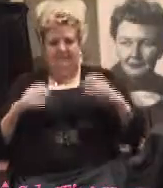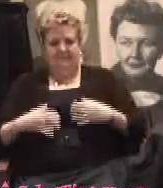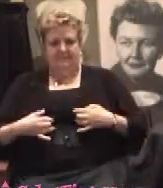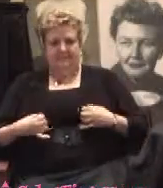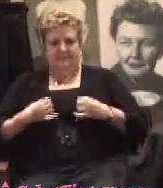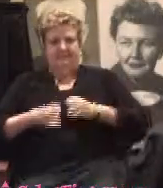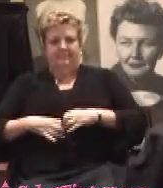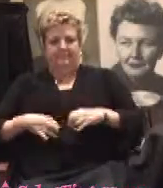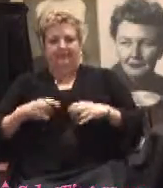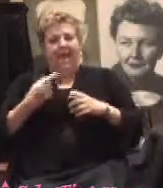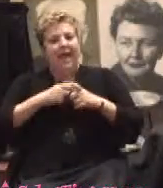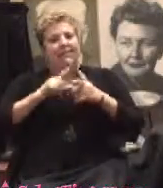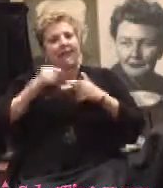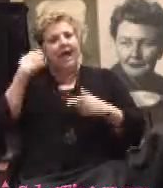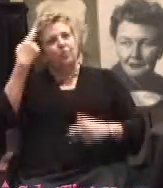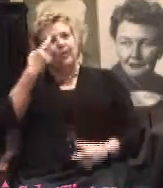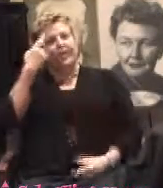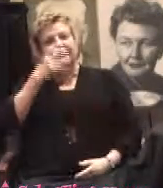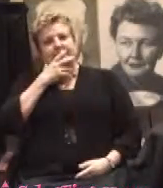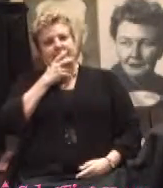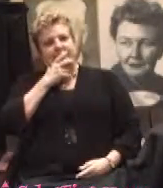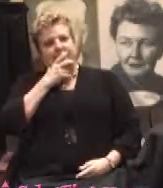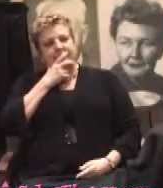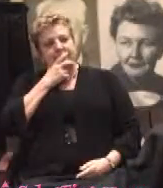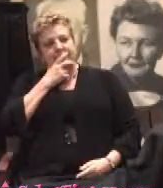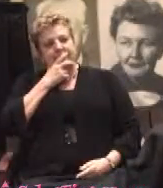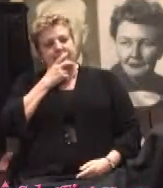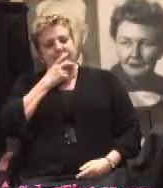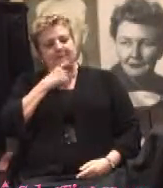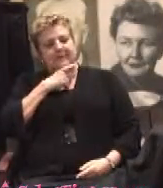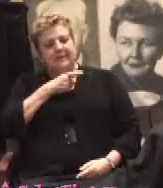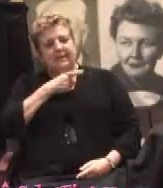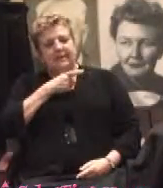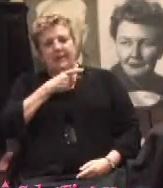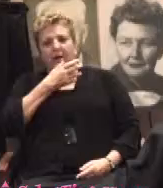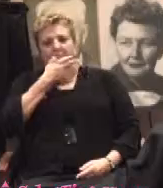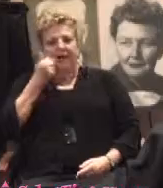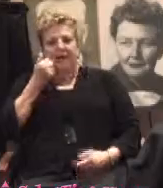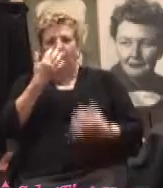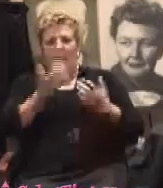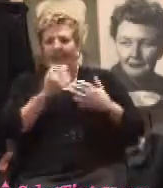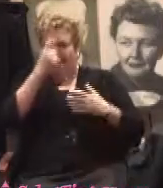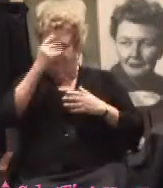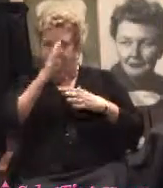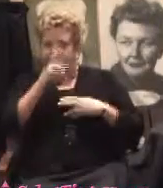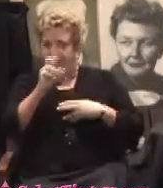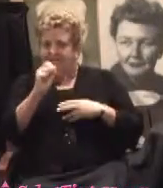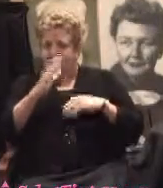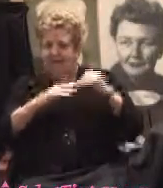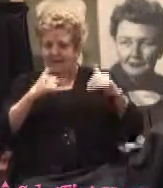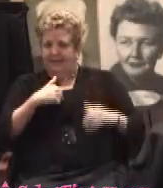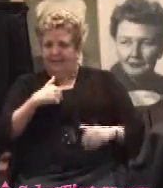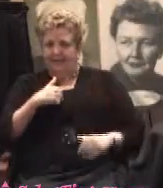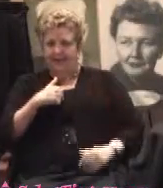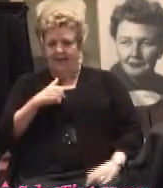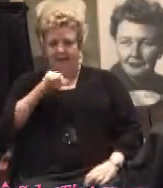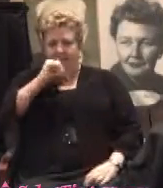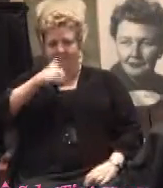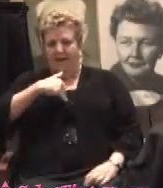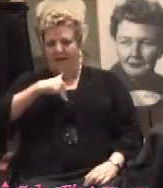then I realized, they're just better at waiting for a bus than I am. I graduated with honors from